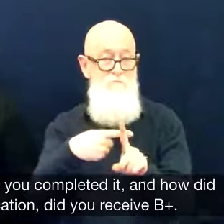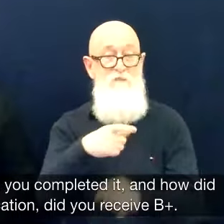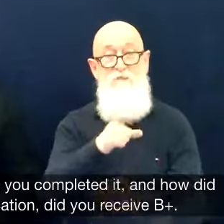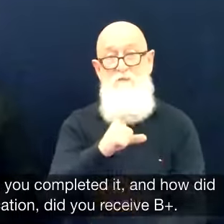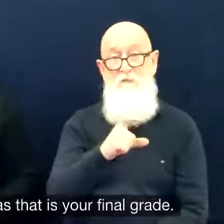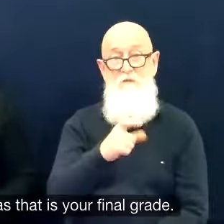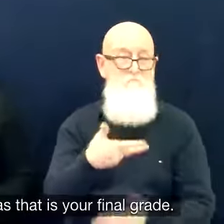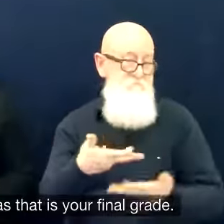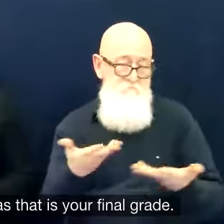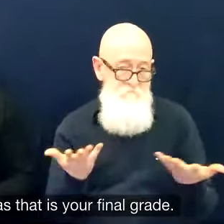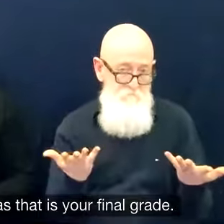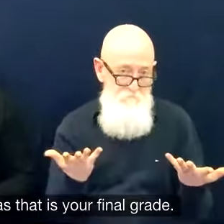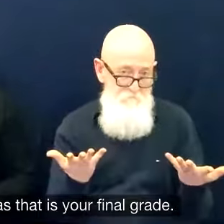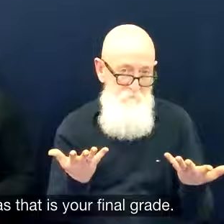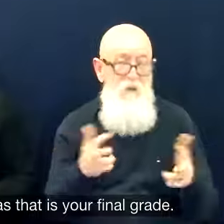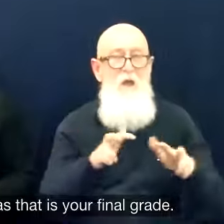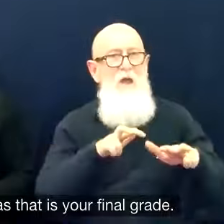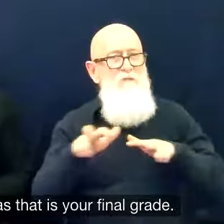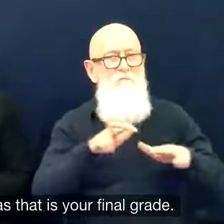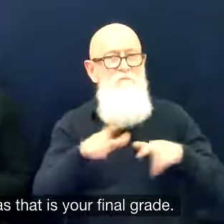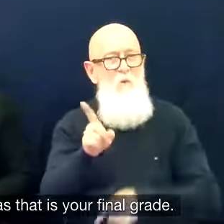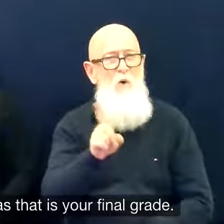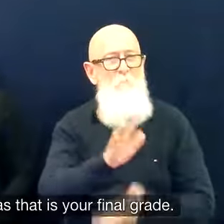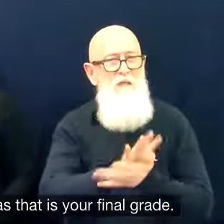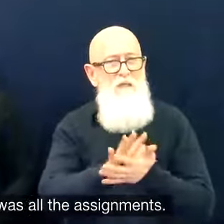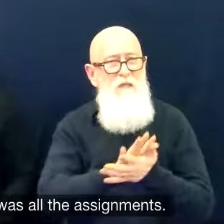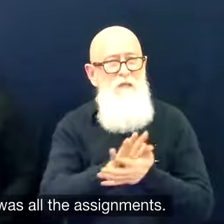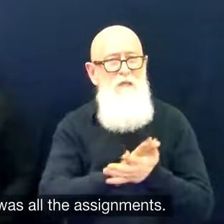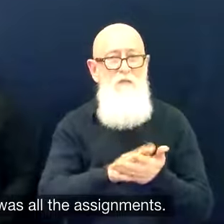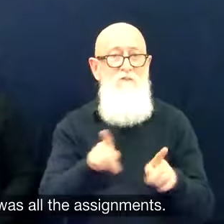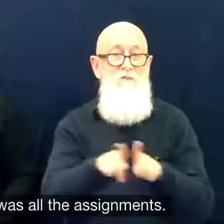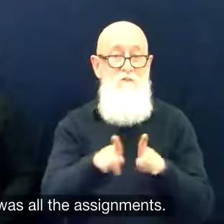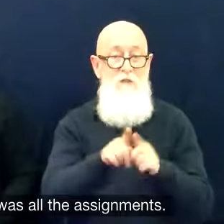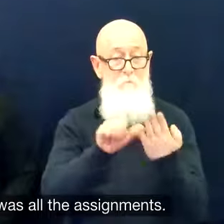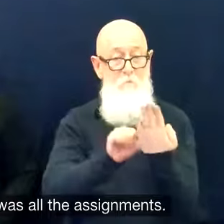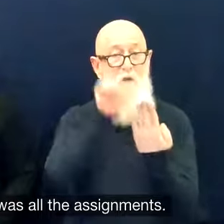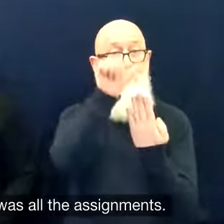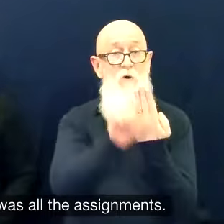And the activities you did was all the assignments. So you write down all the assignments you did.